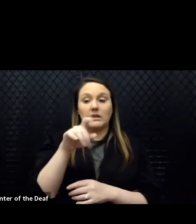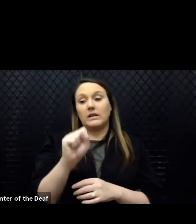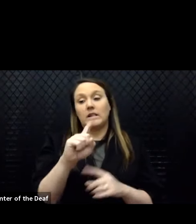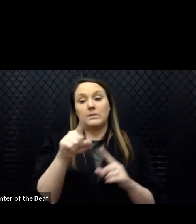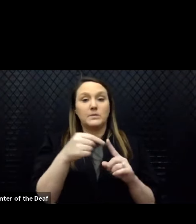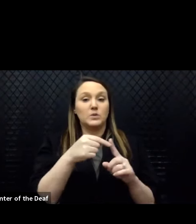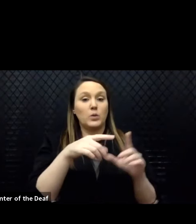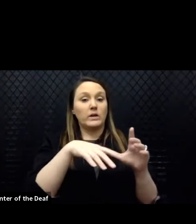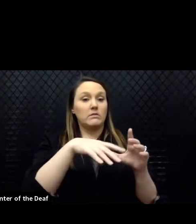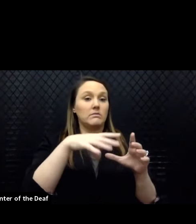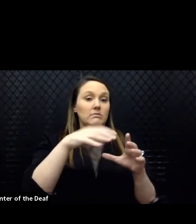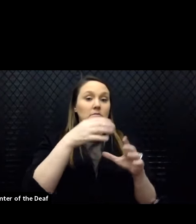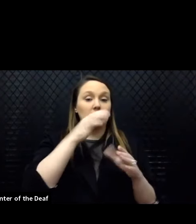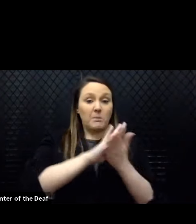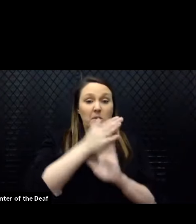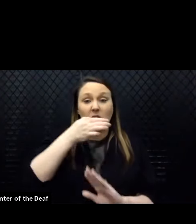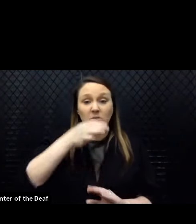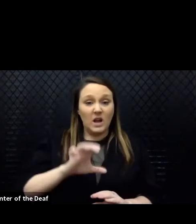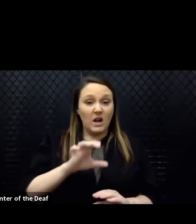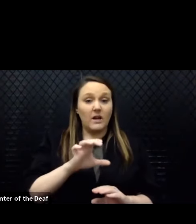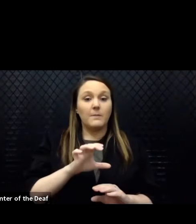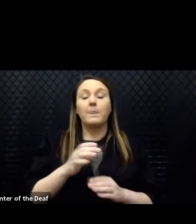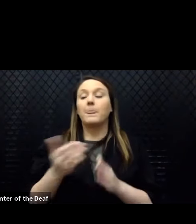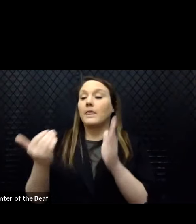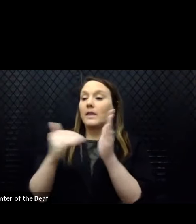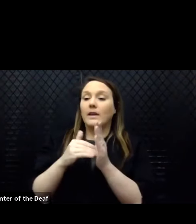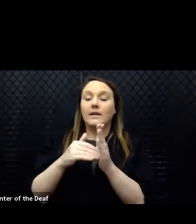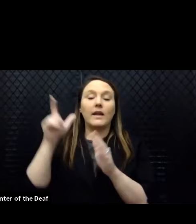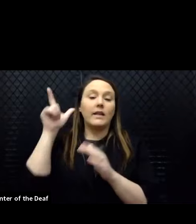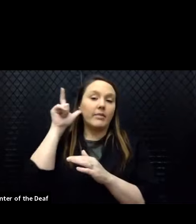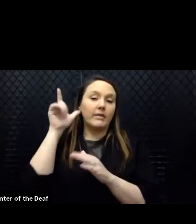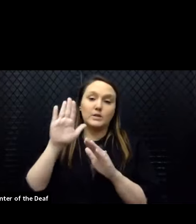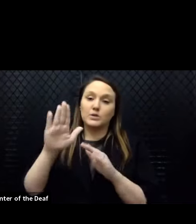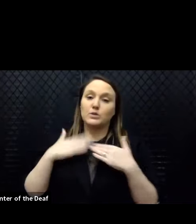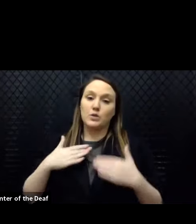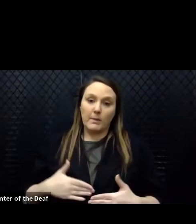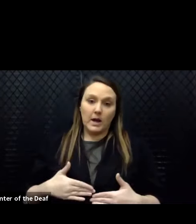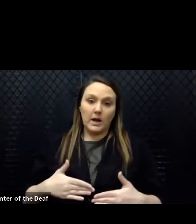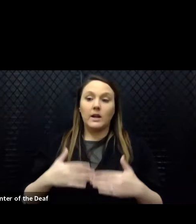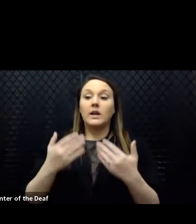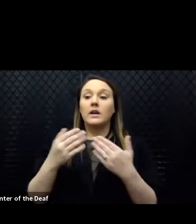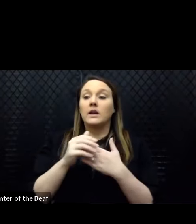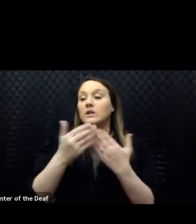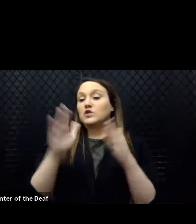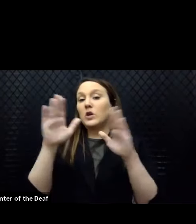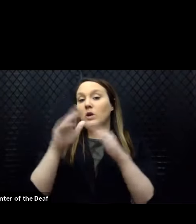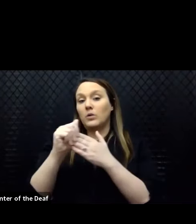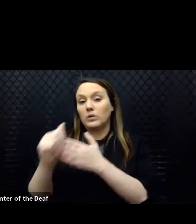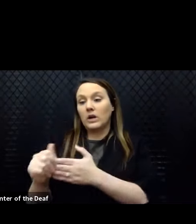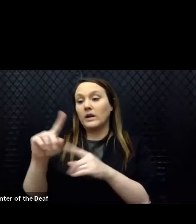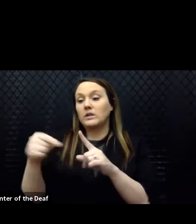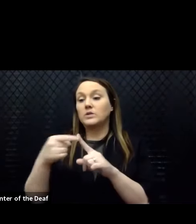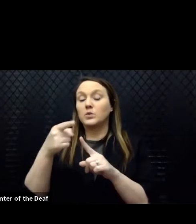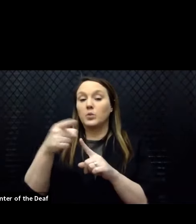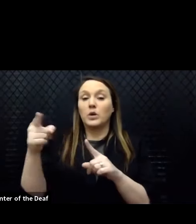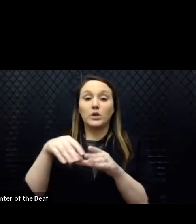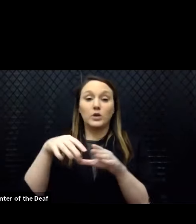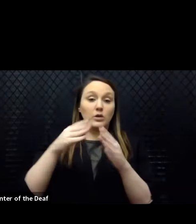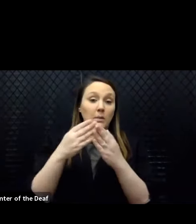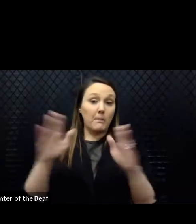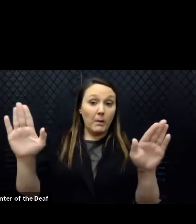hot? Again, people need to listen to their bodies. So the general guidance is outside, when you're out in public, wearing a